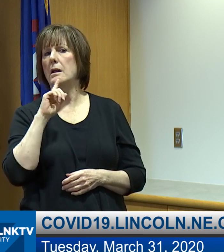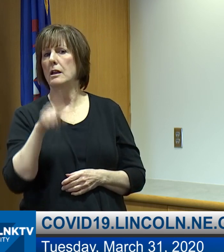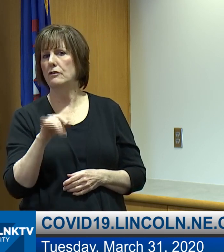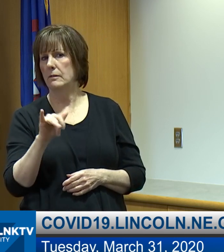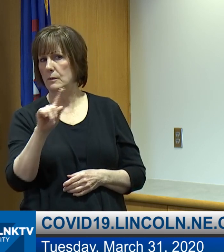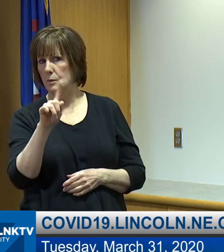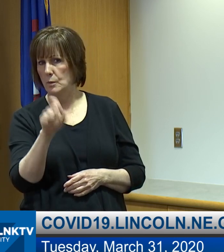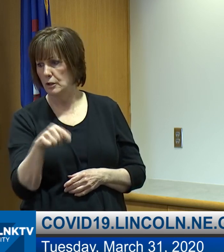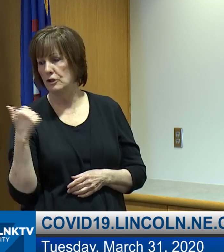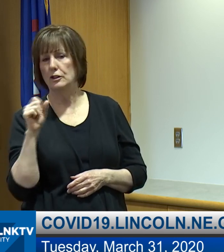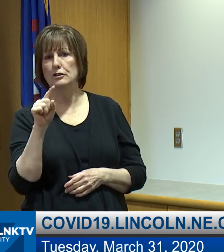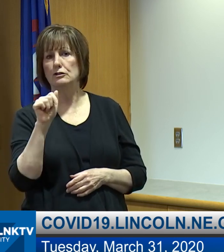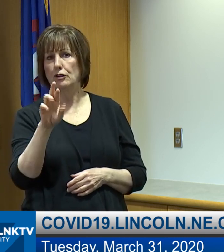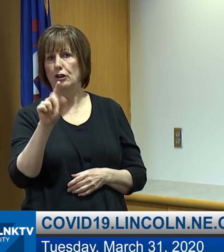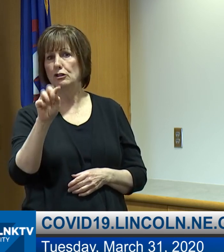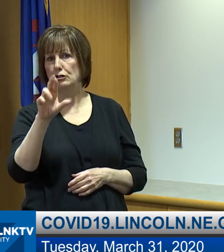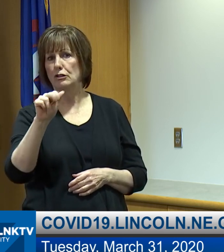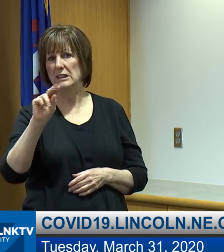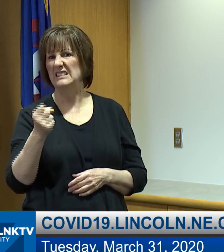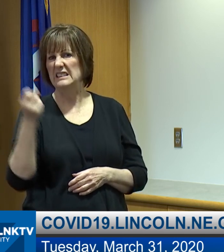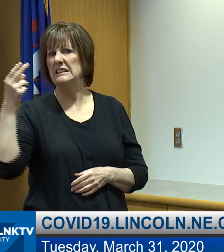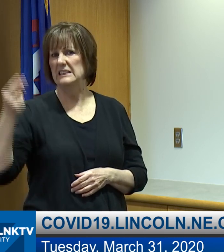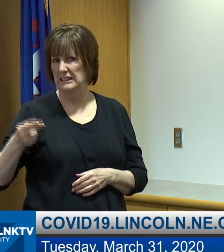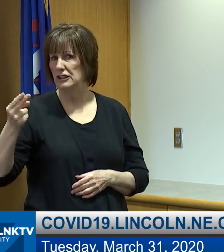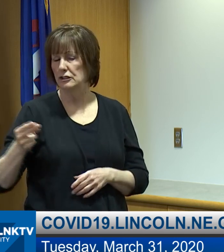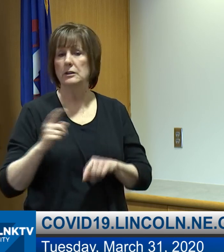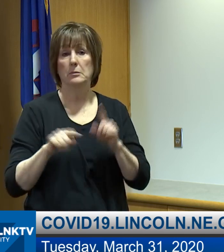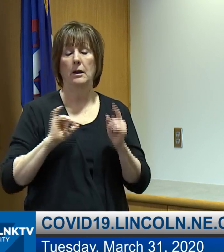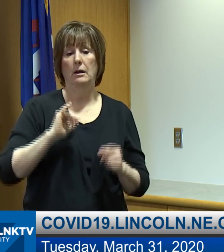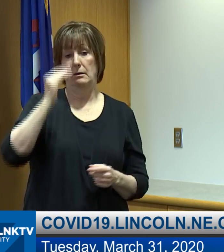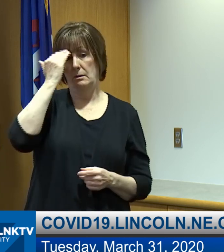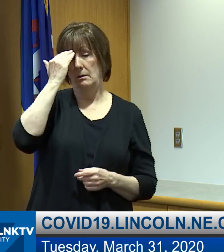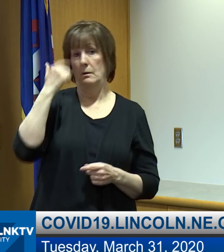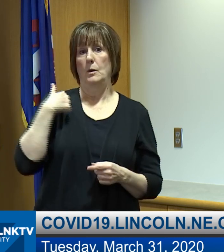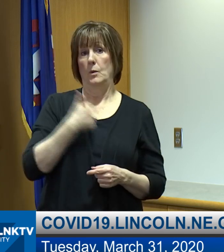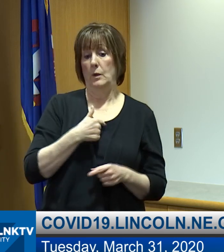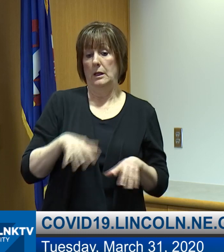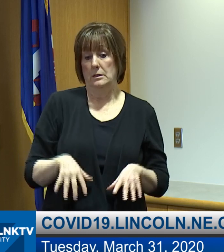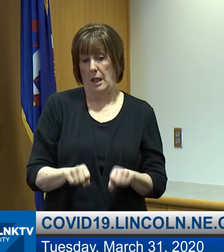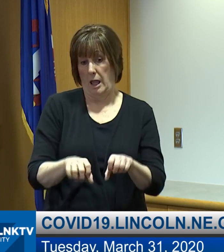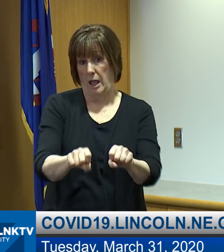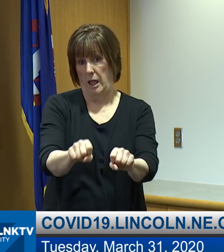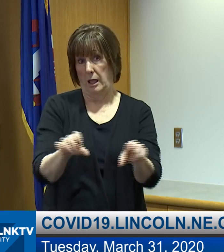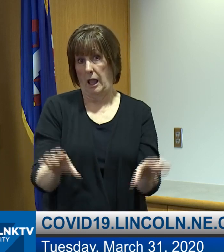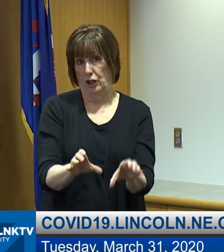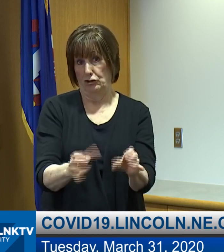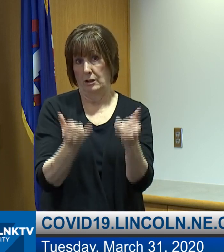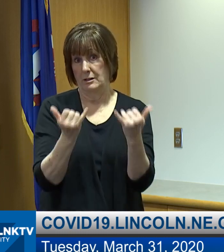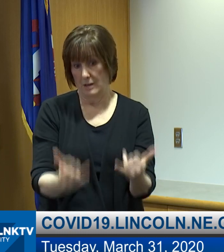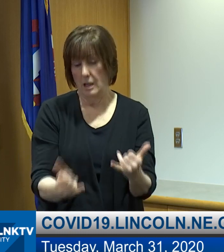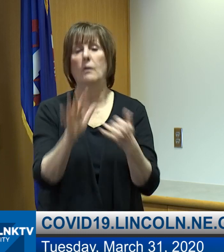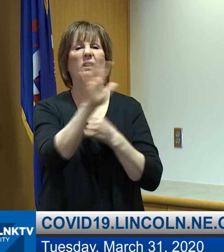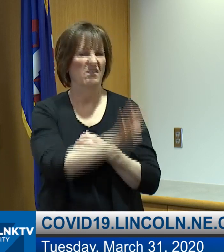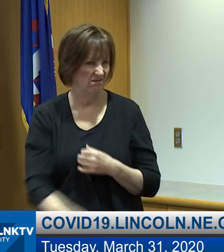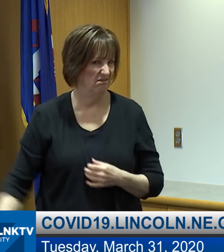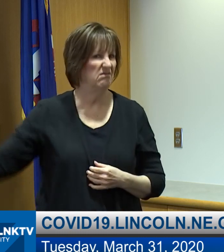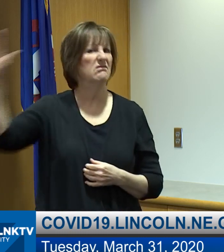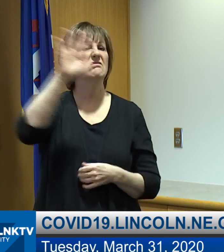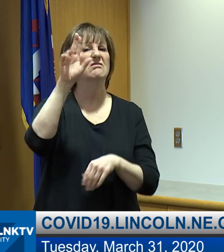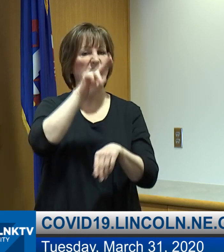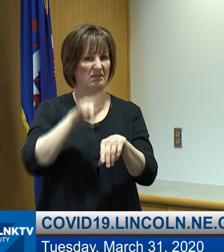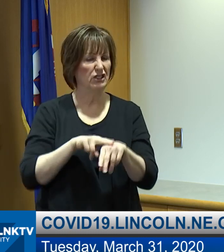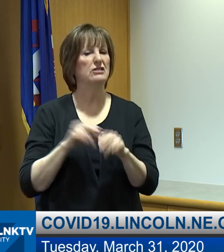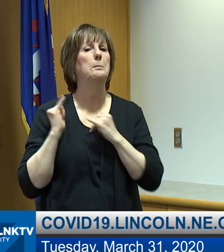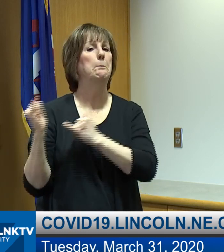that on StarTran's history. However, I do know these are steps that are being taken across the nation. A